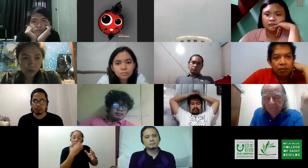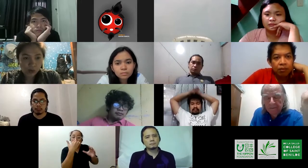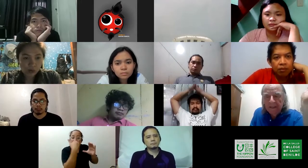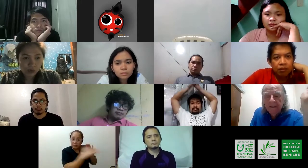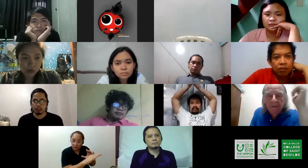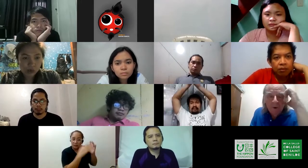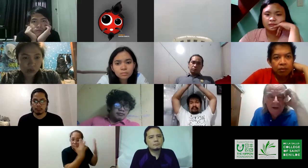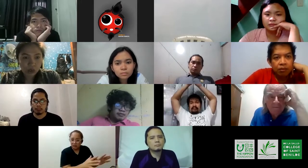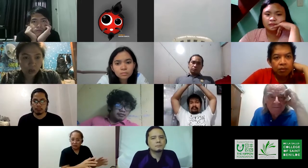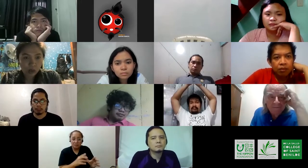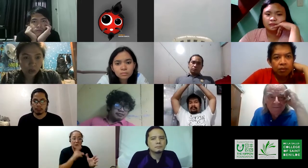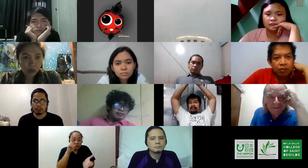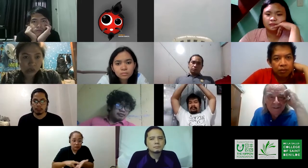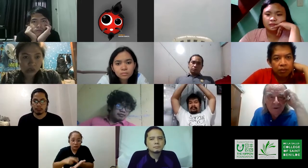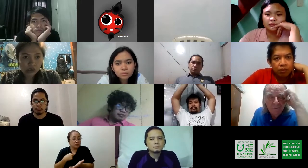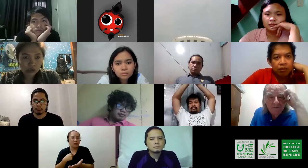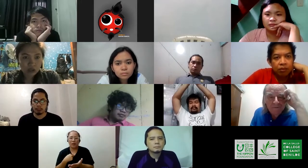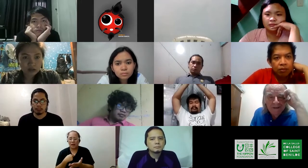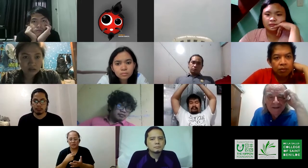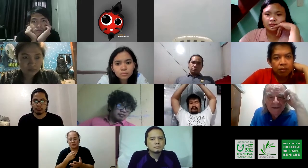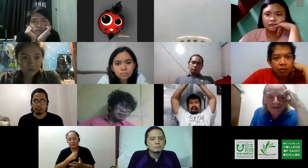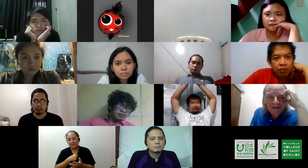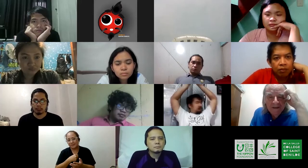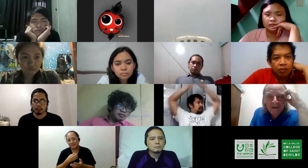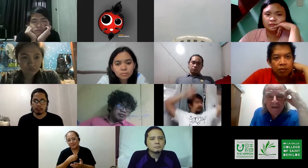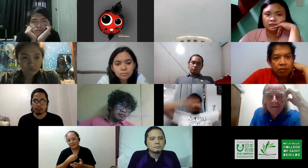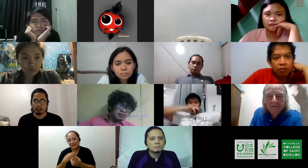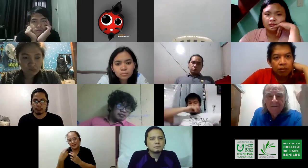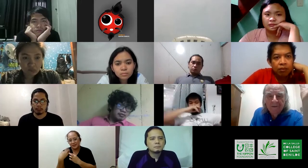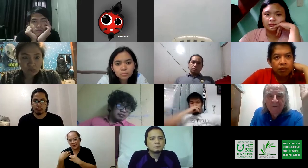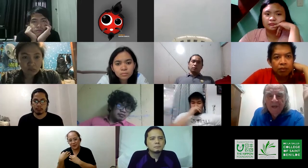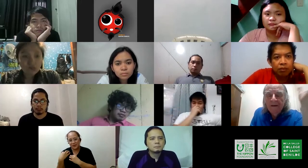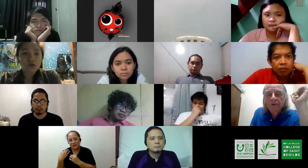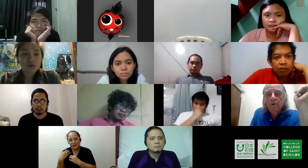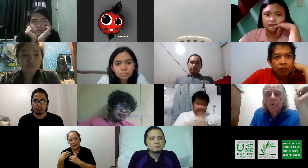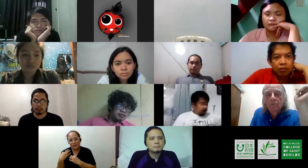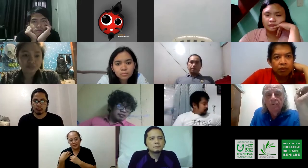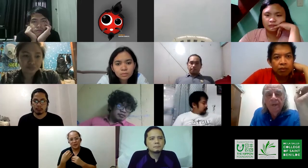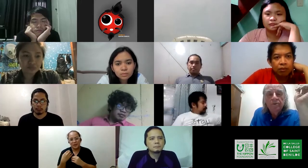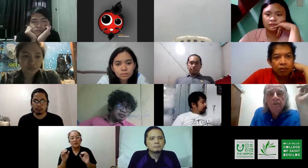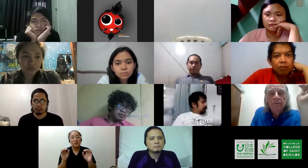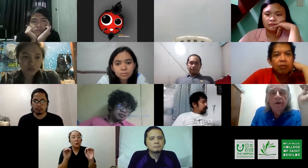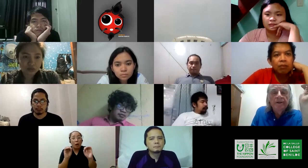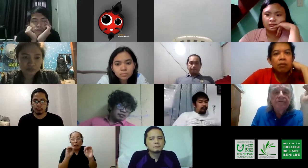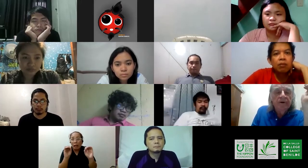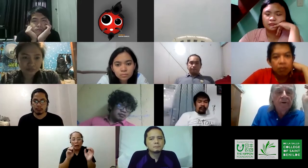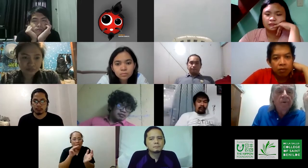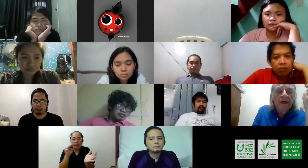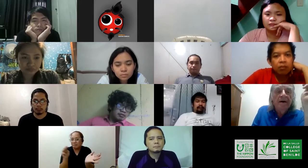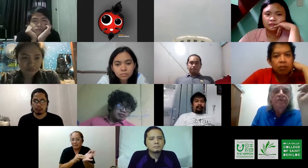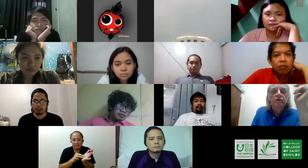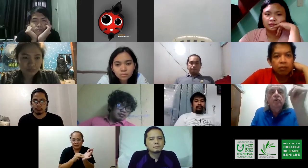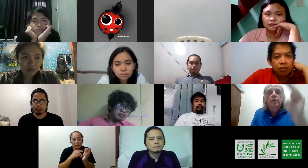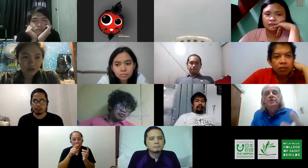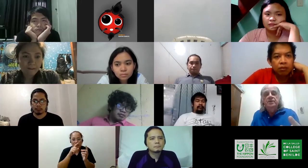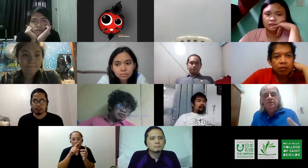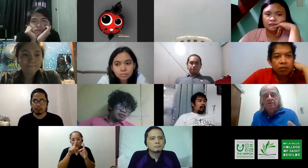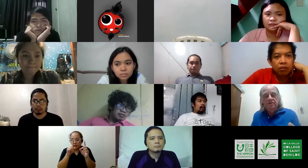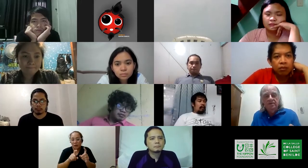they didn't arrive. So we have no midterm grades for you. We have 2 quizzes